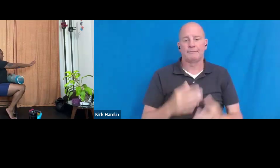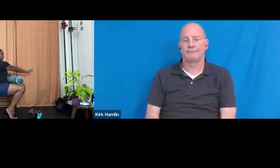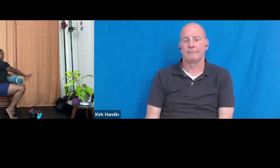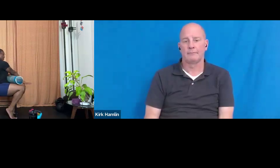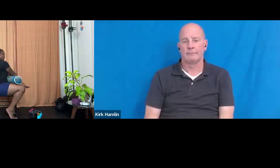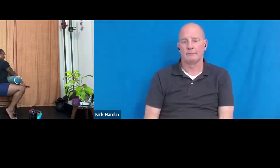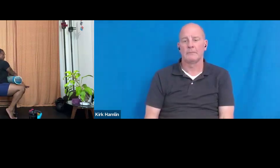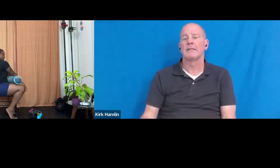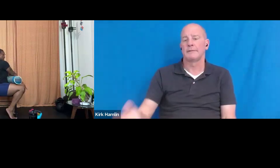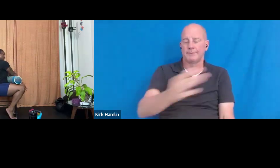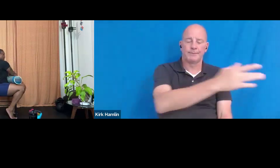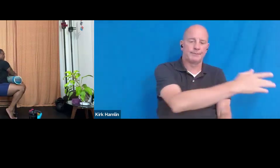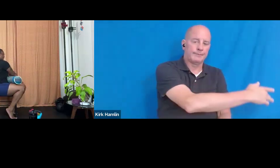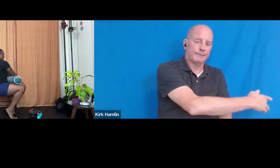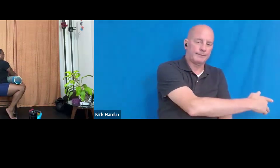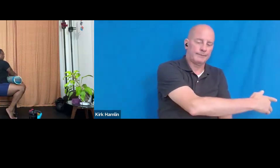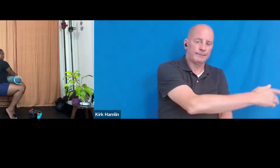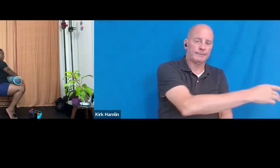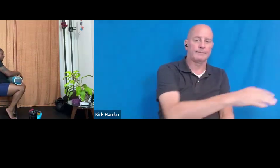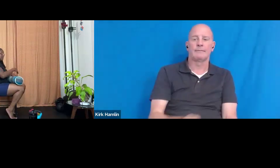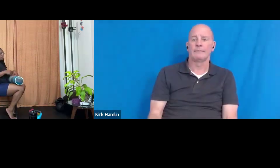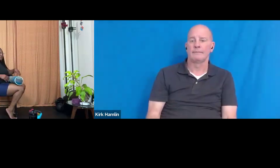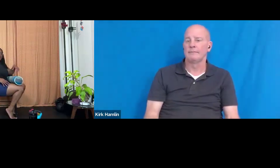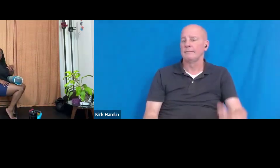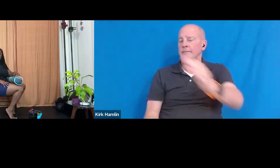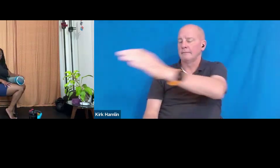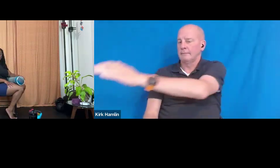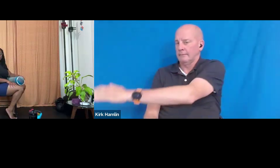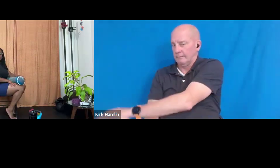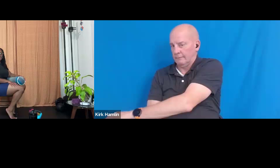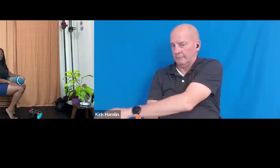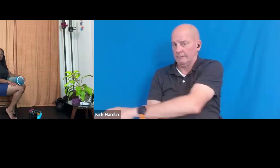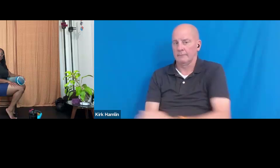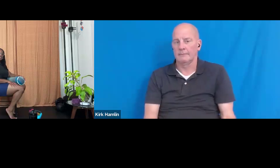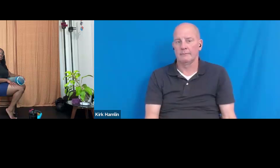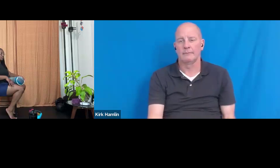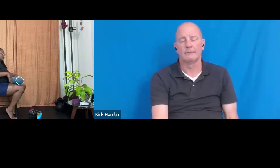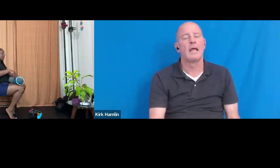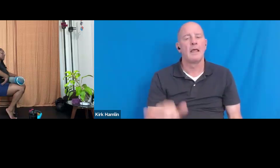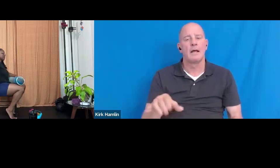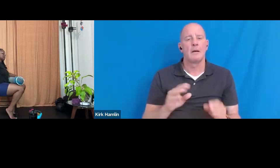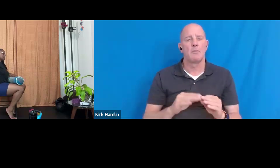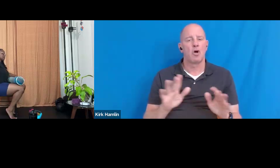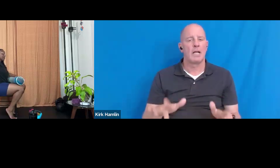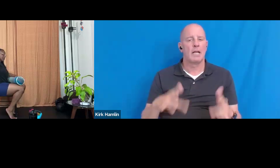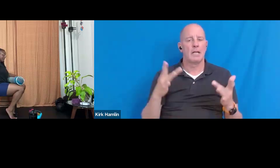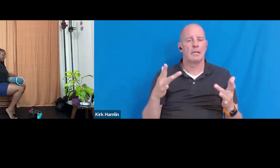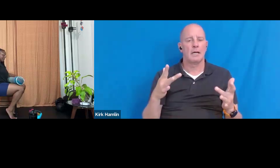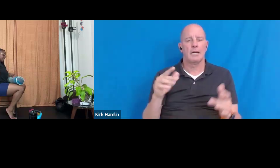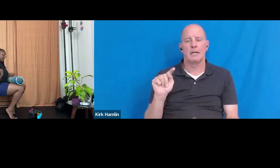reaching across for the opposite knee. So that'll be a bit of a more gentle twist,